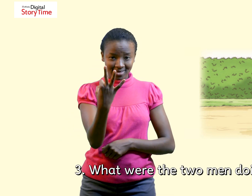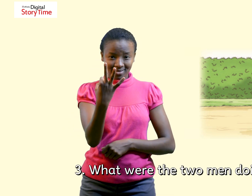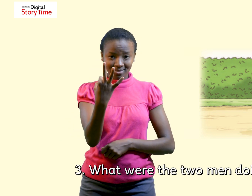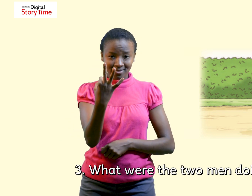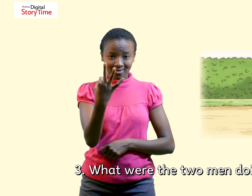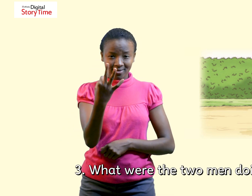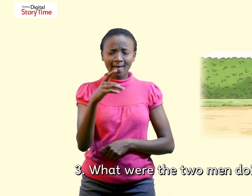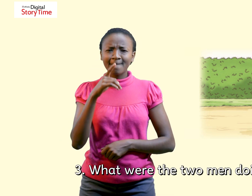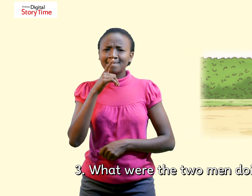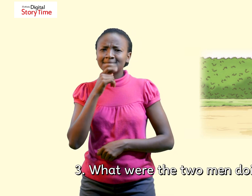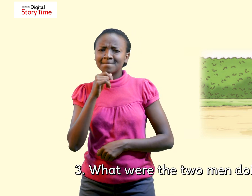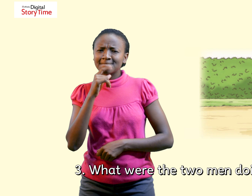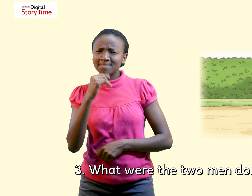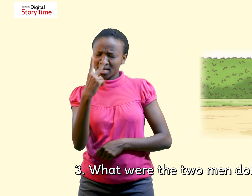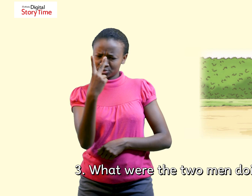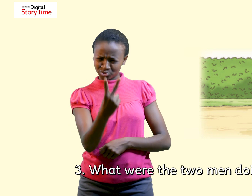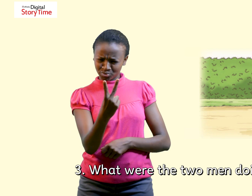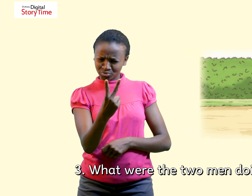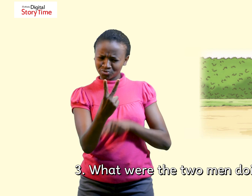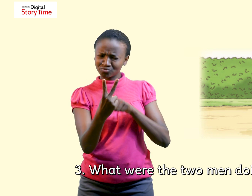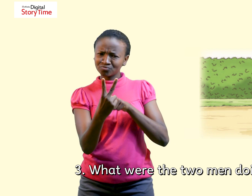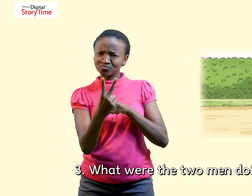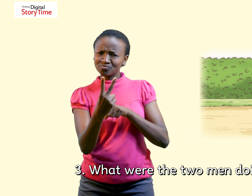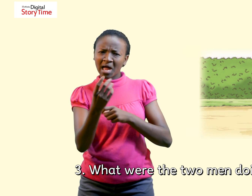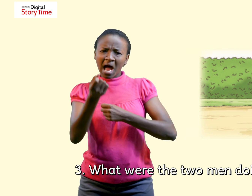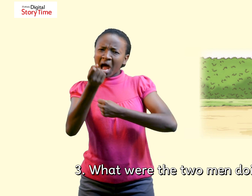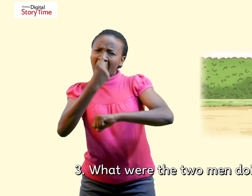Number 3. What were the two men doing?